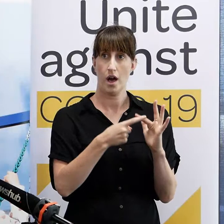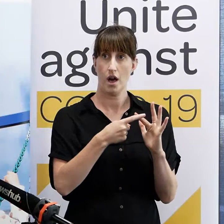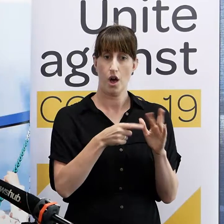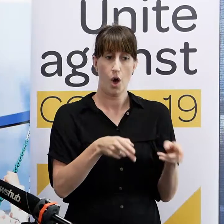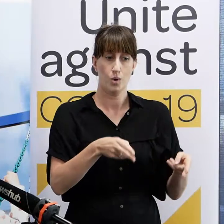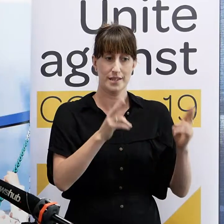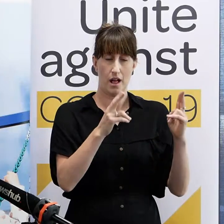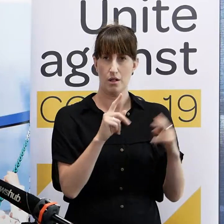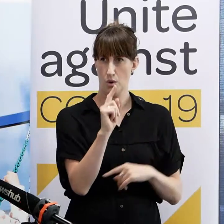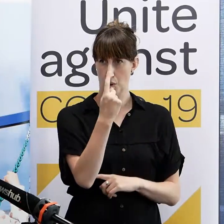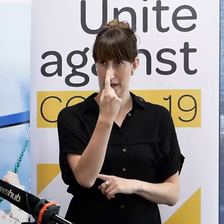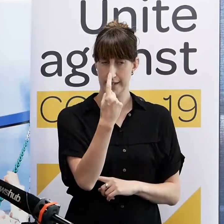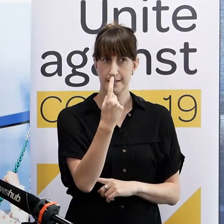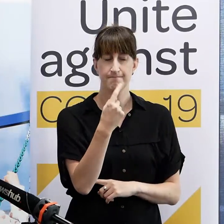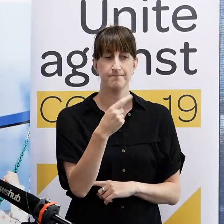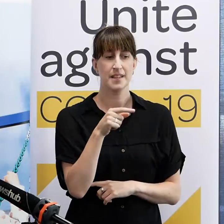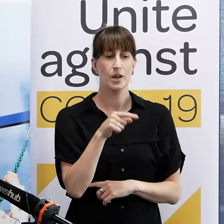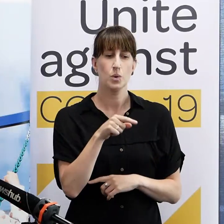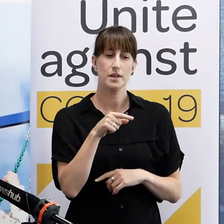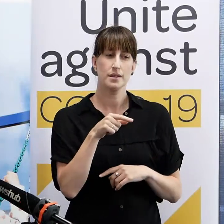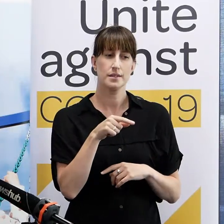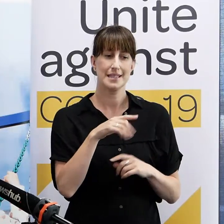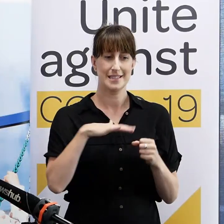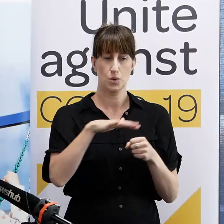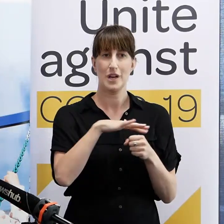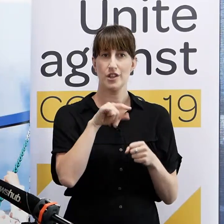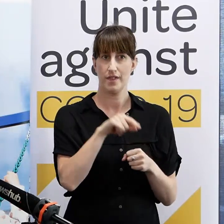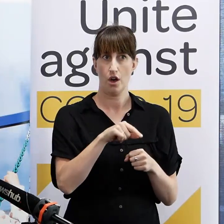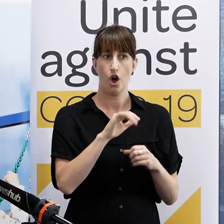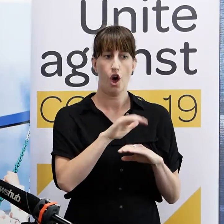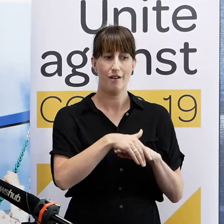Auckland, I commissioned an investigation to determine what